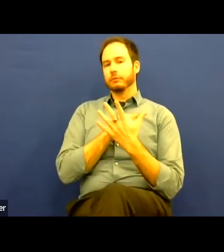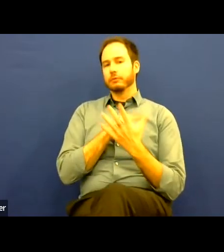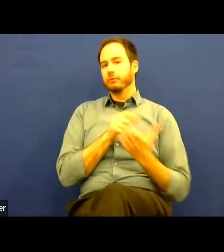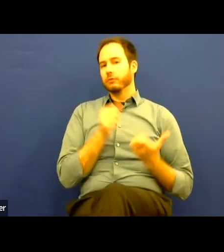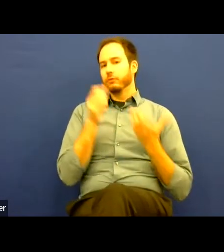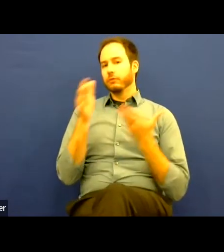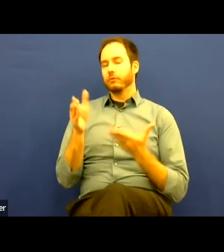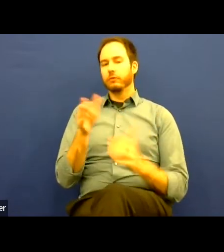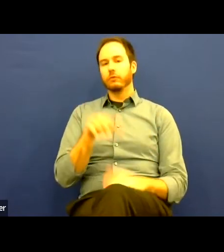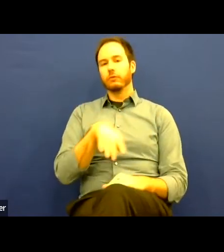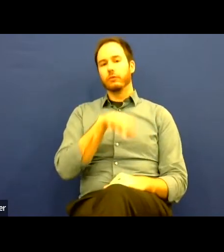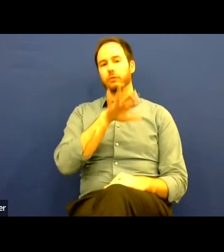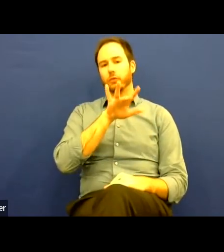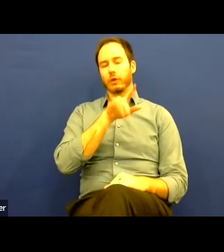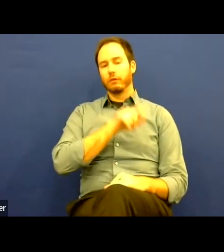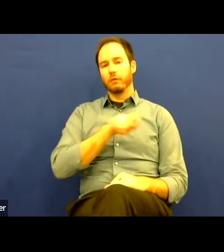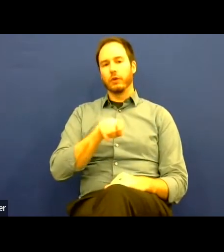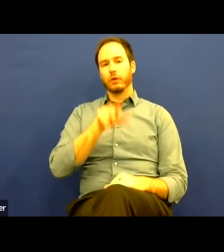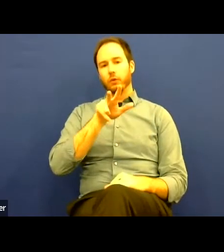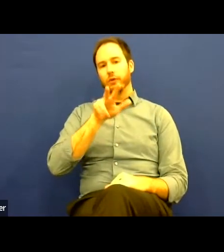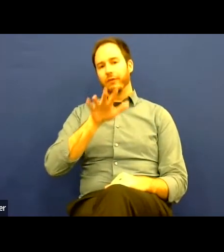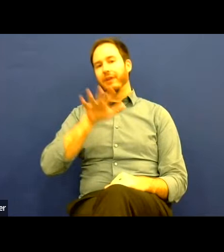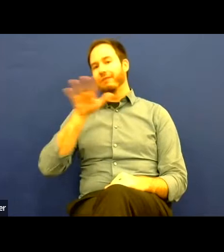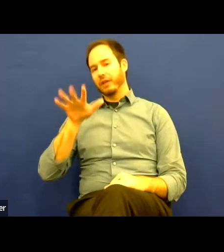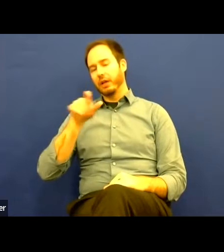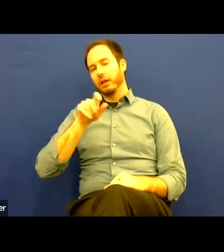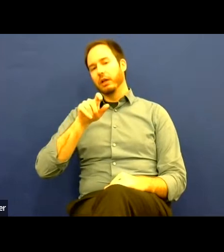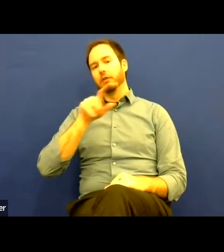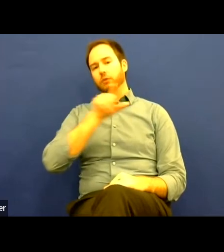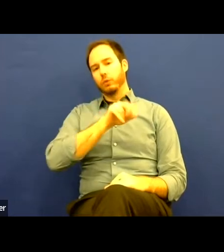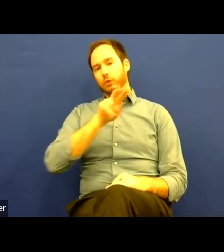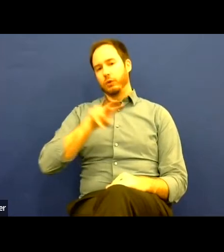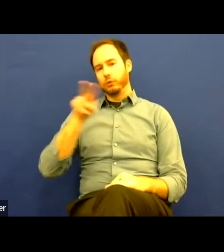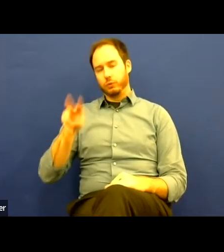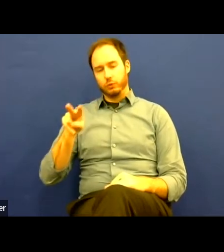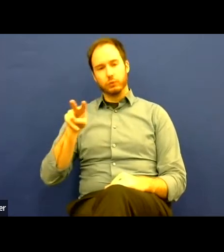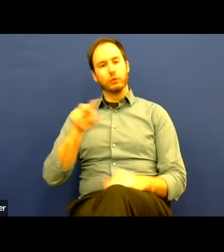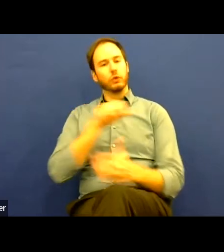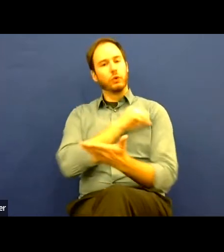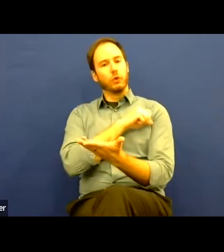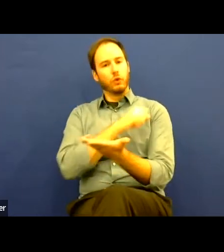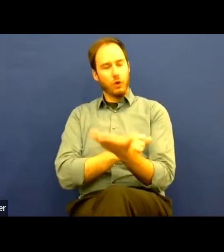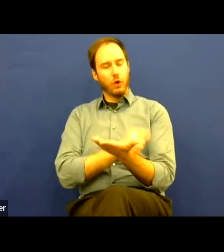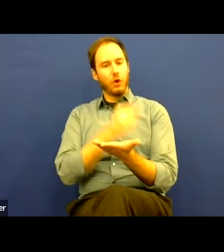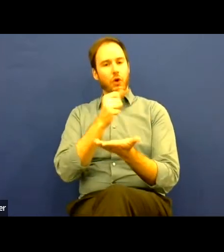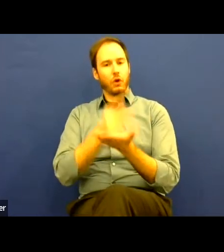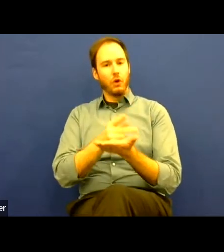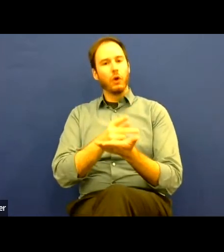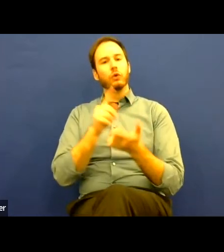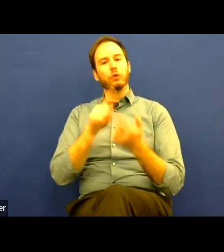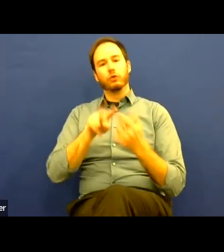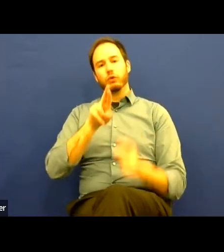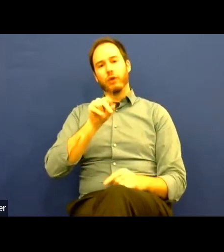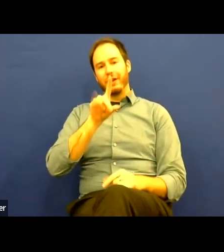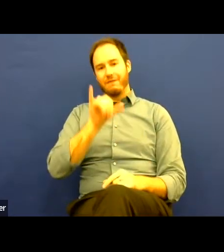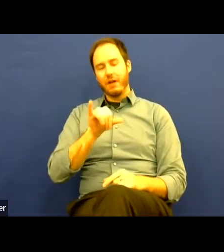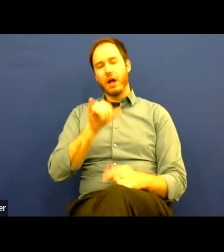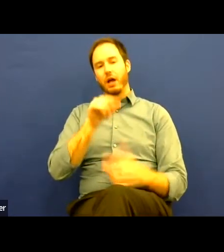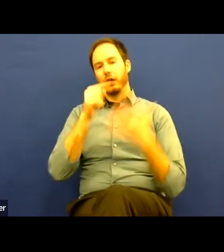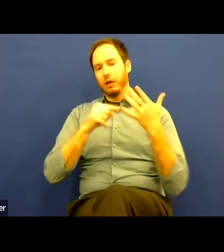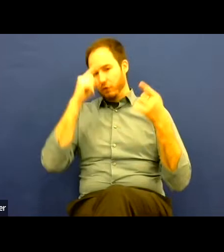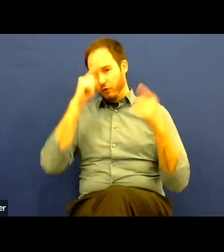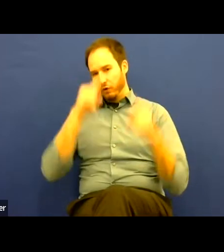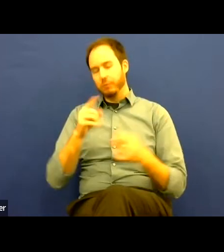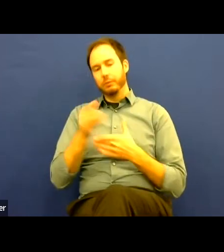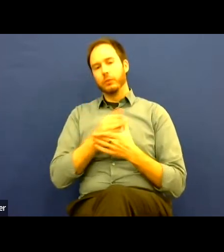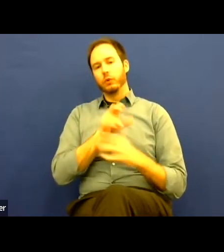members, I have resolution number 25-355, 2022 to authorize and or ratify the following agreements executed